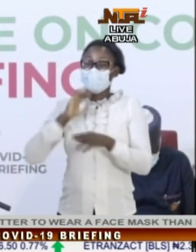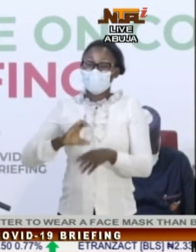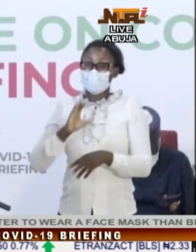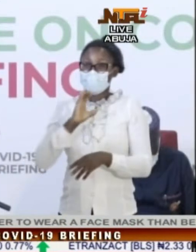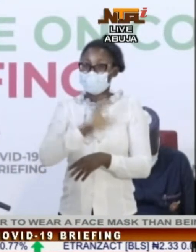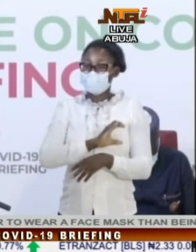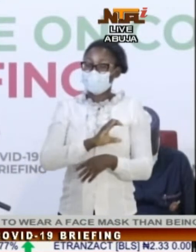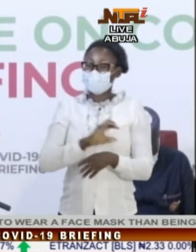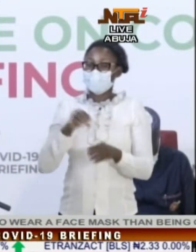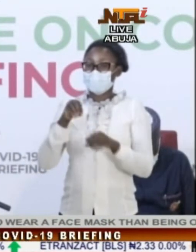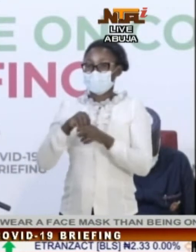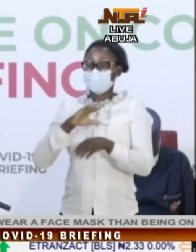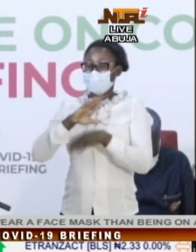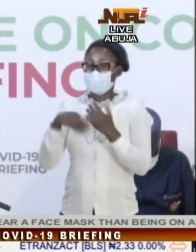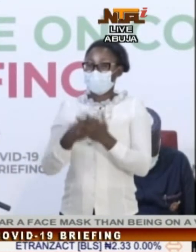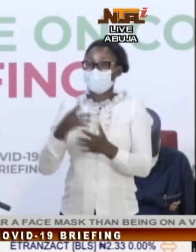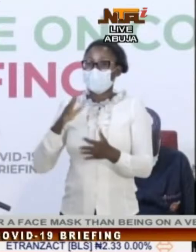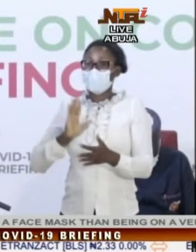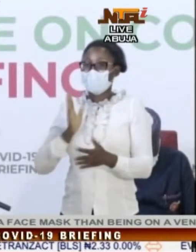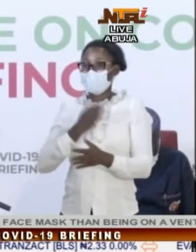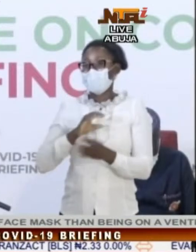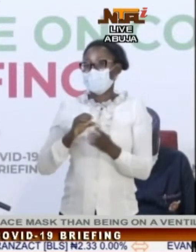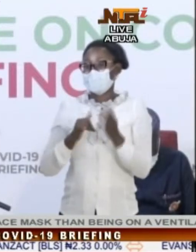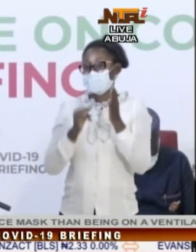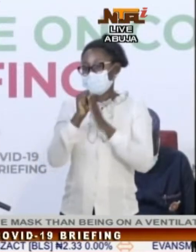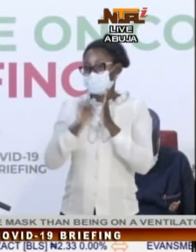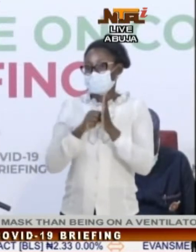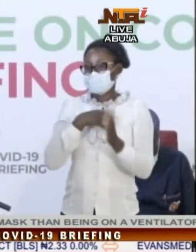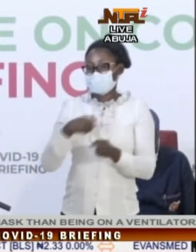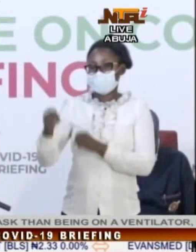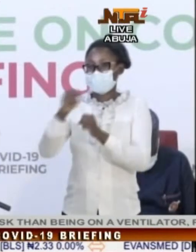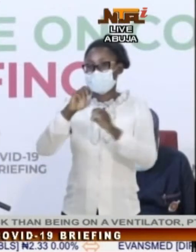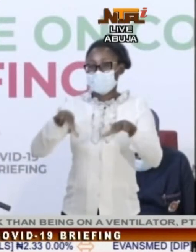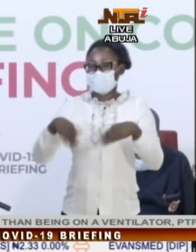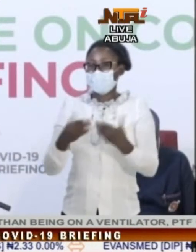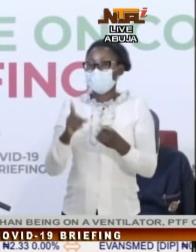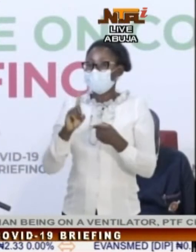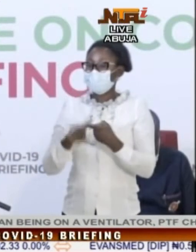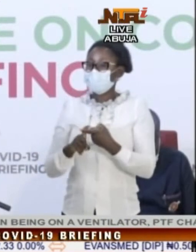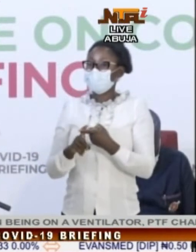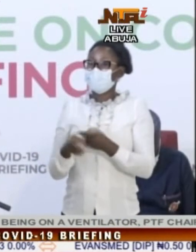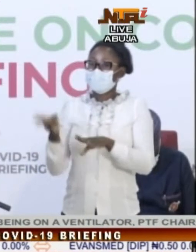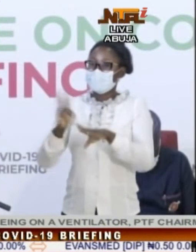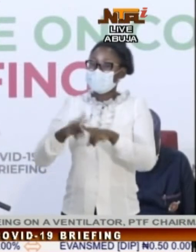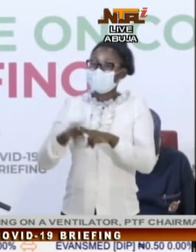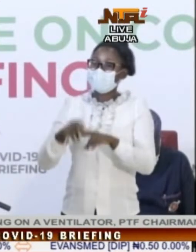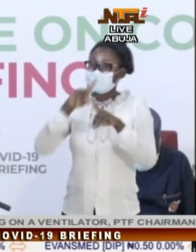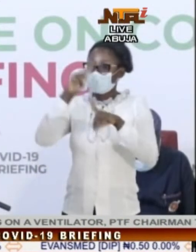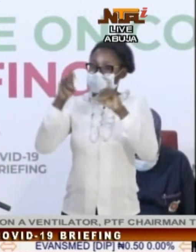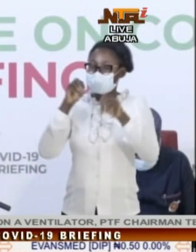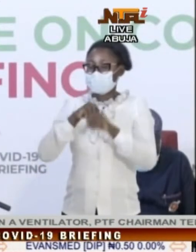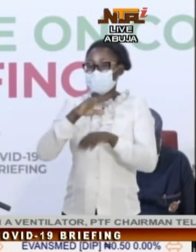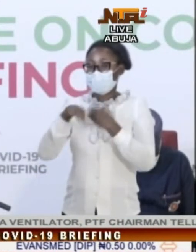country today. We have strategized with regards to ramping up testing across the